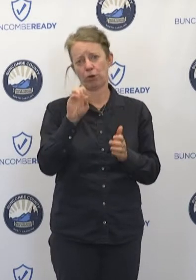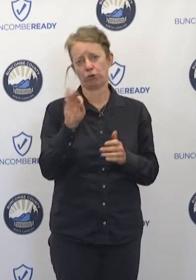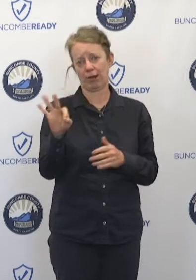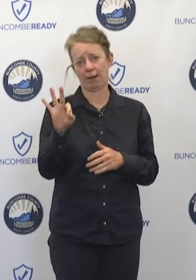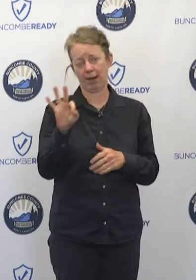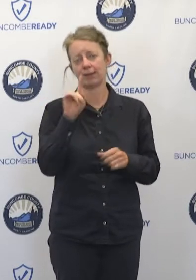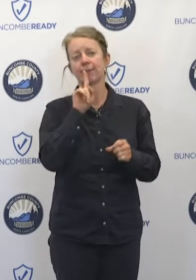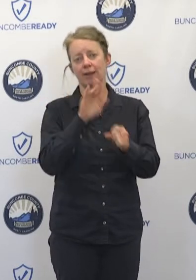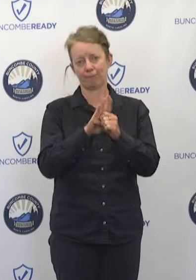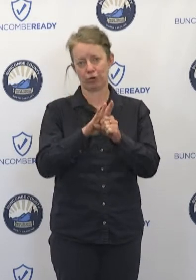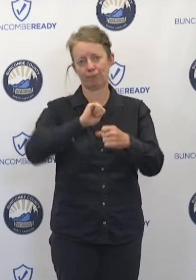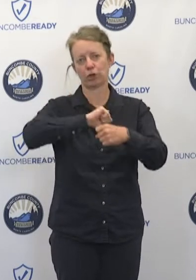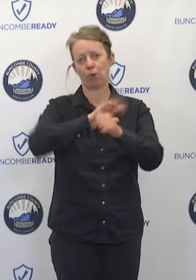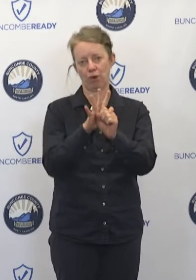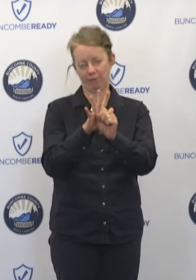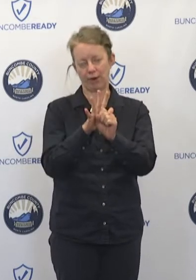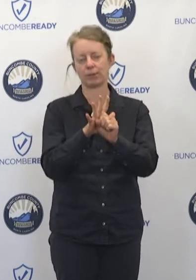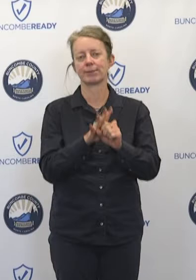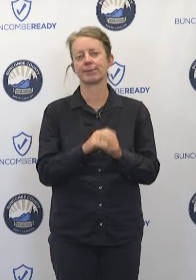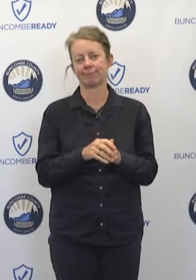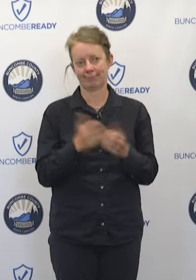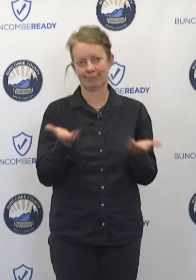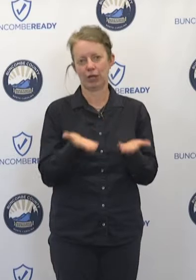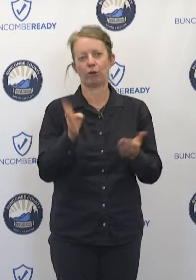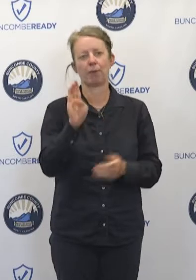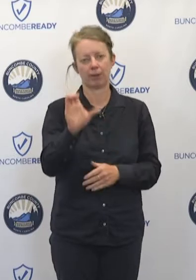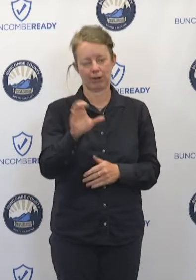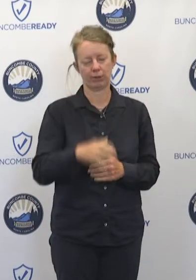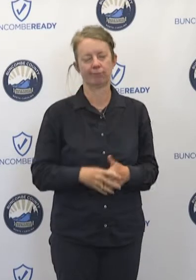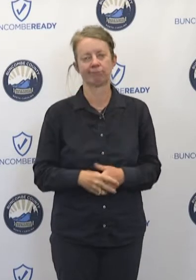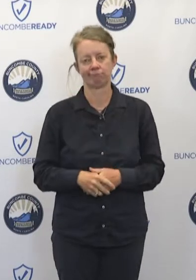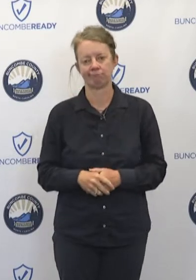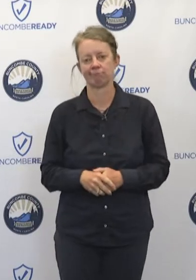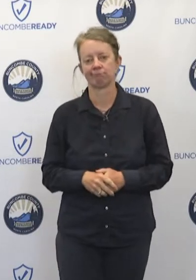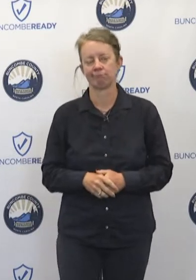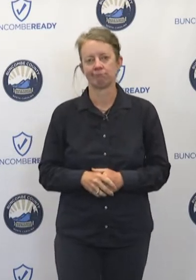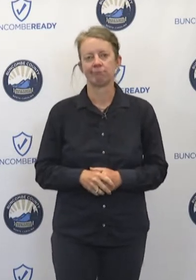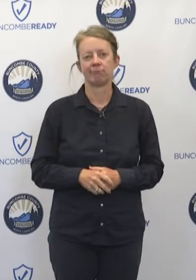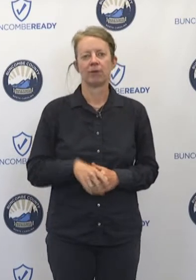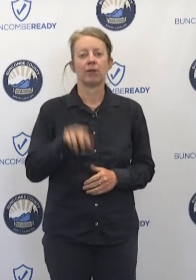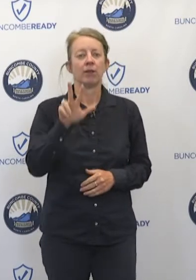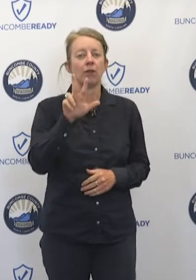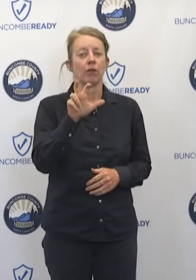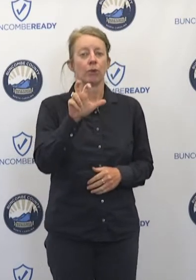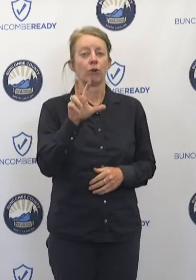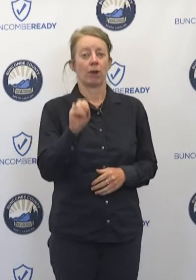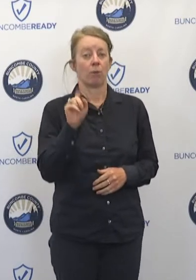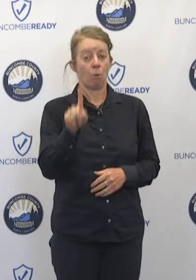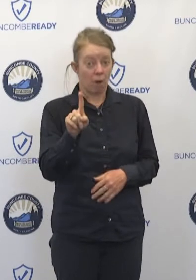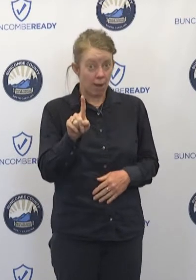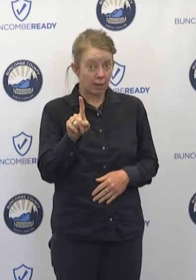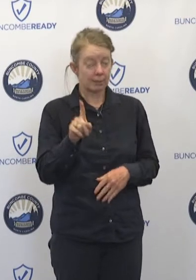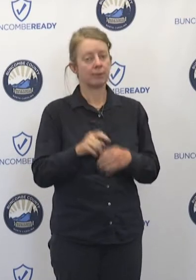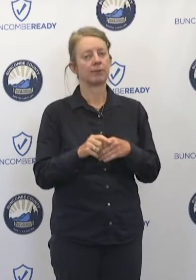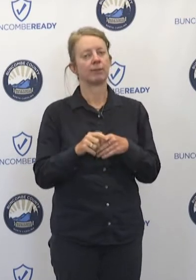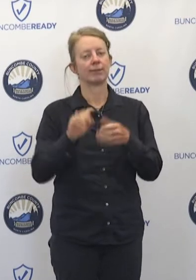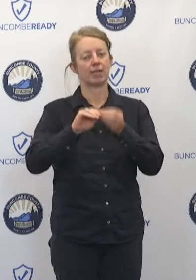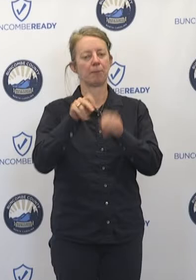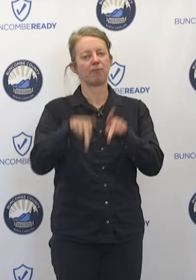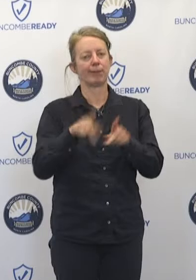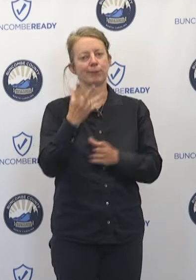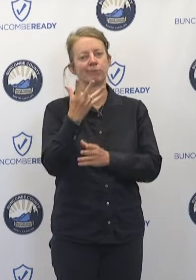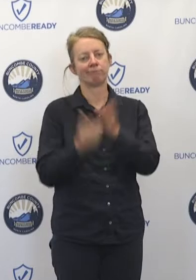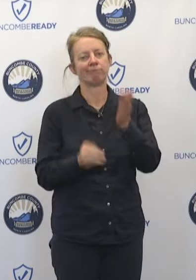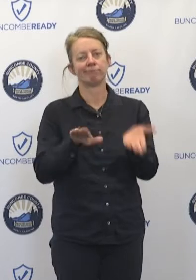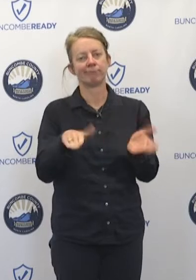16,409 confirmed cases of COVID-19 in Buncombe County. 301 COVID-19 related deaths have